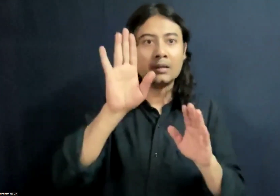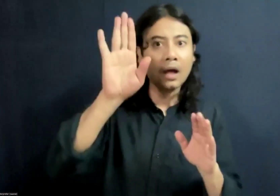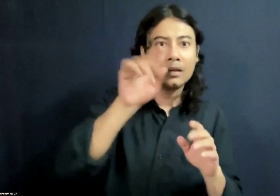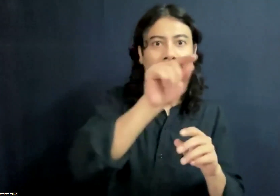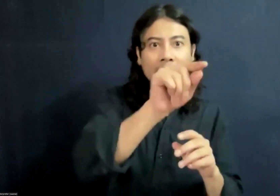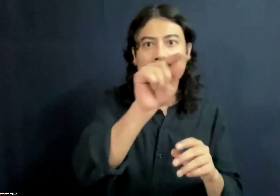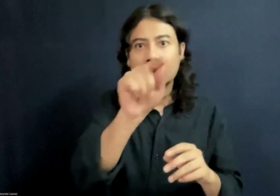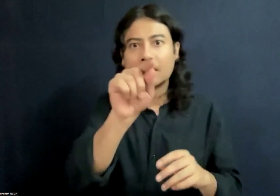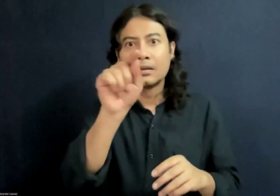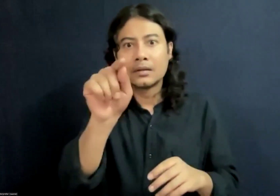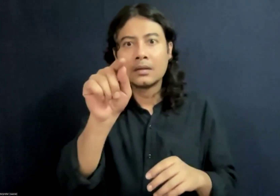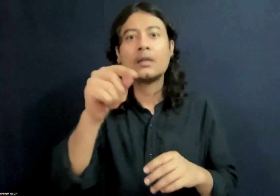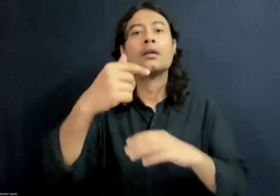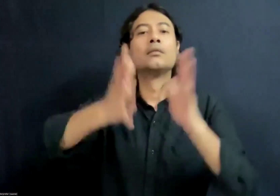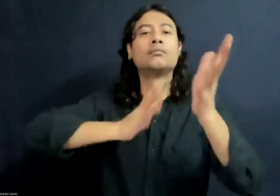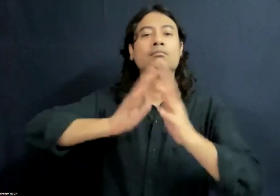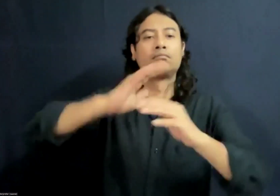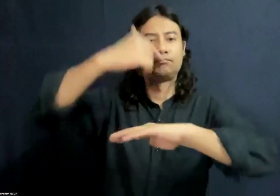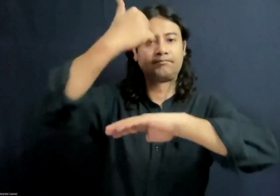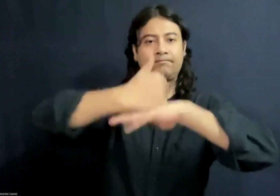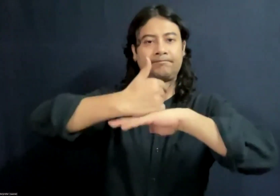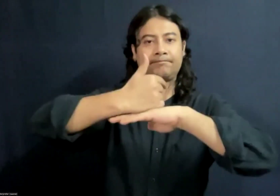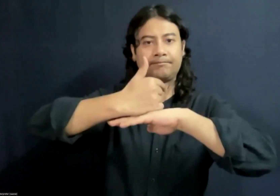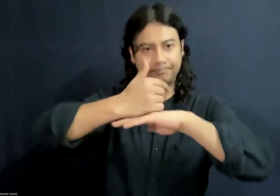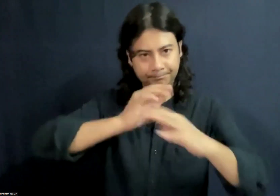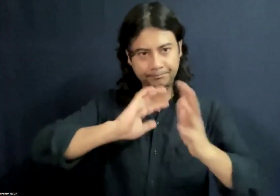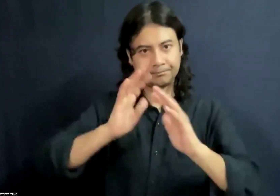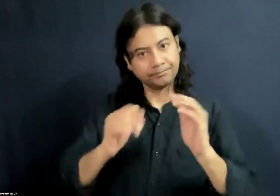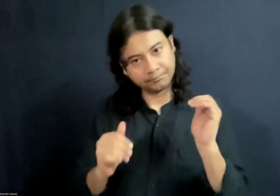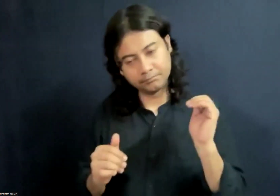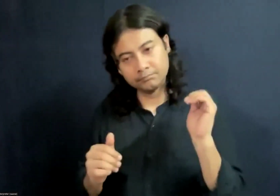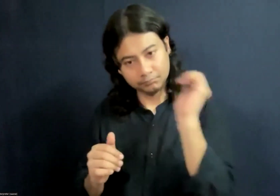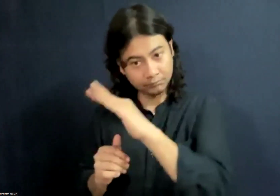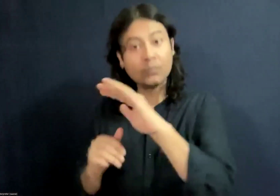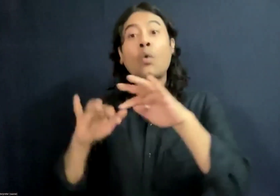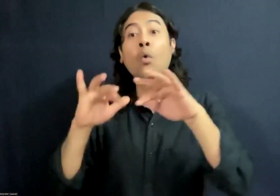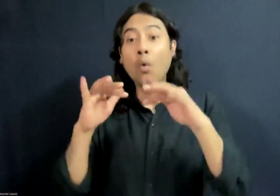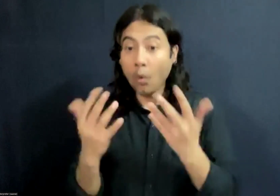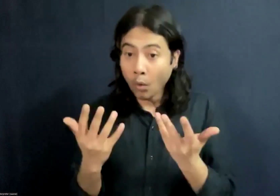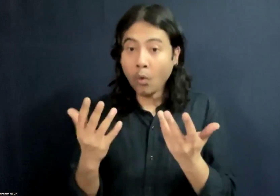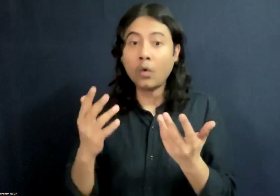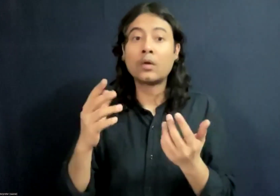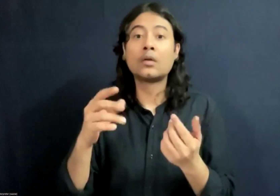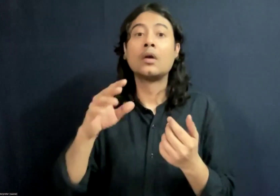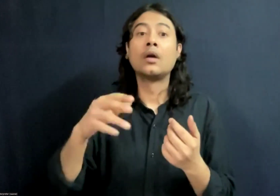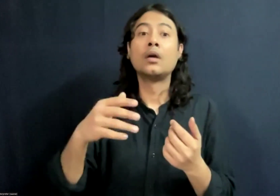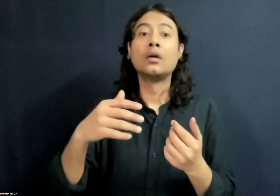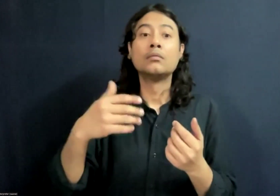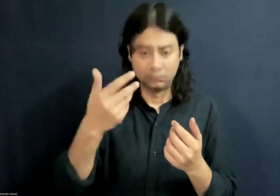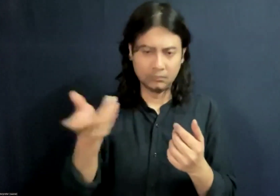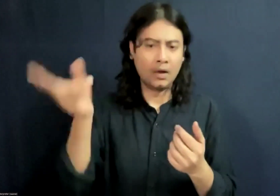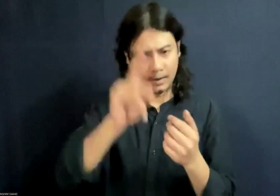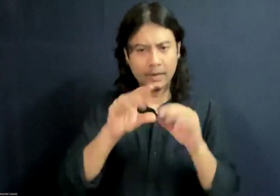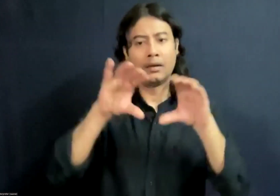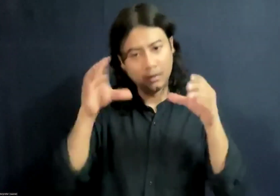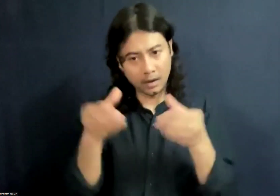this question, these question in a special question answer round. I don't want your questions to get lost by the time you